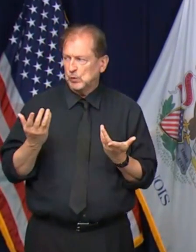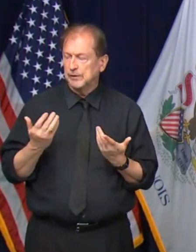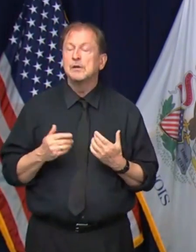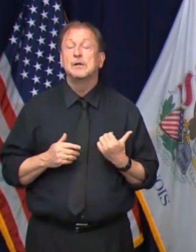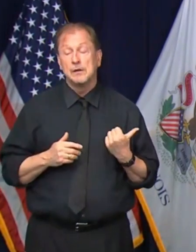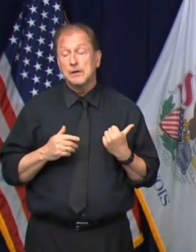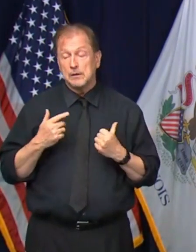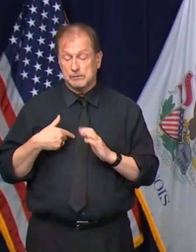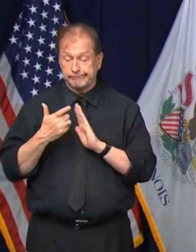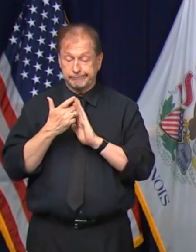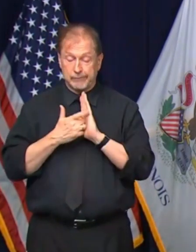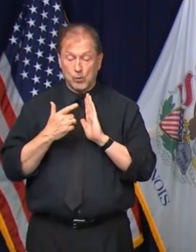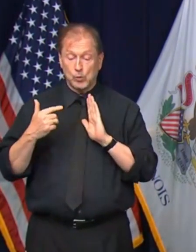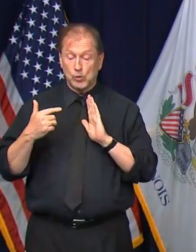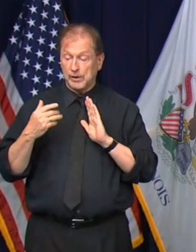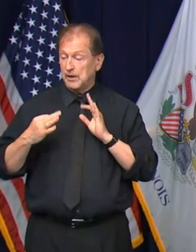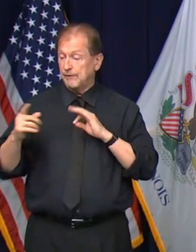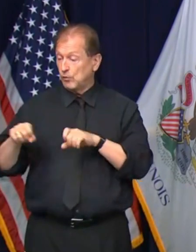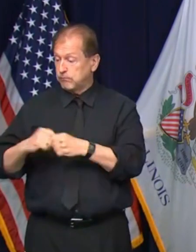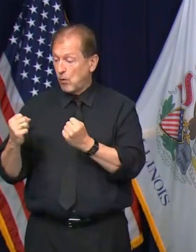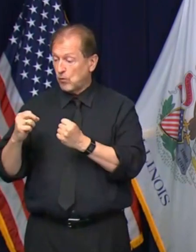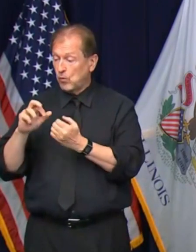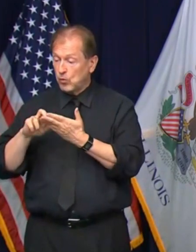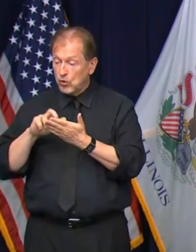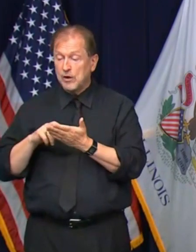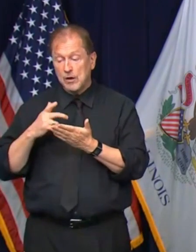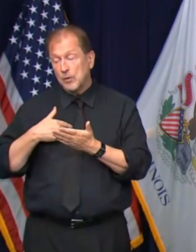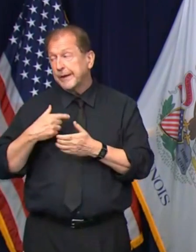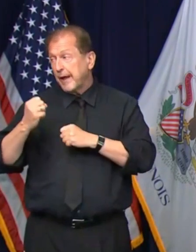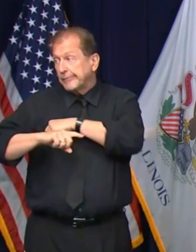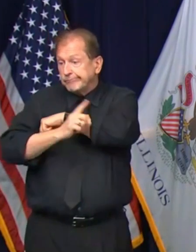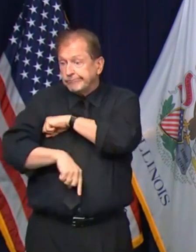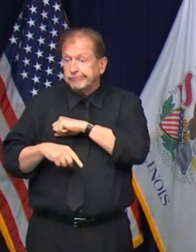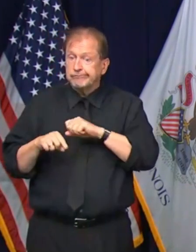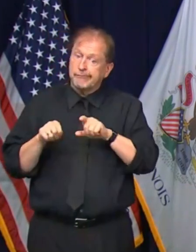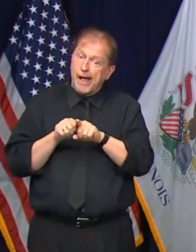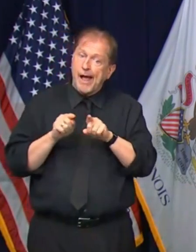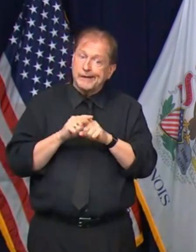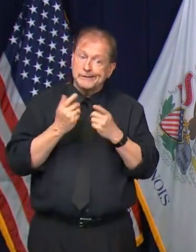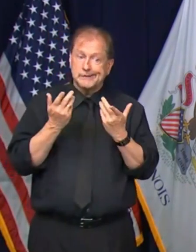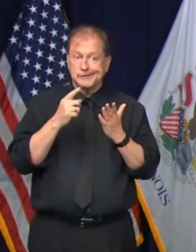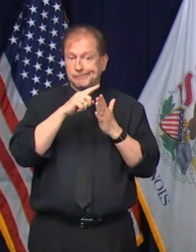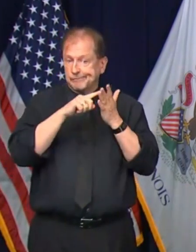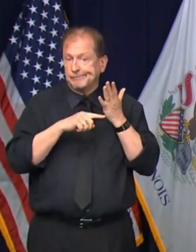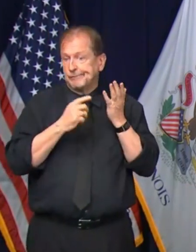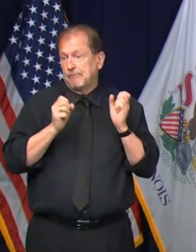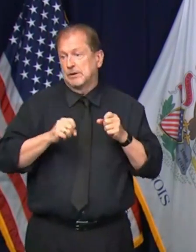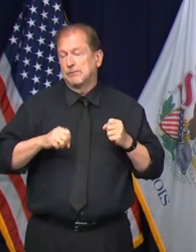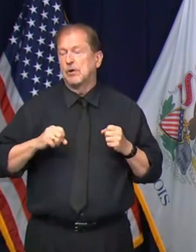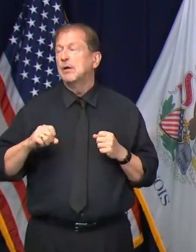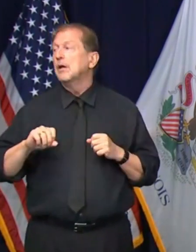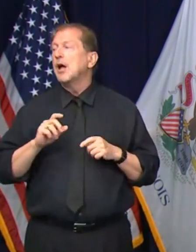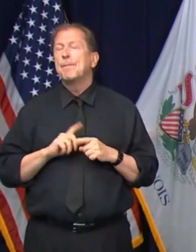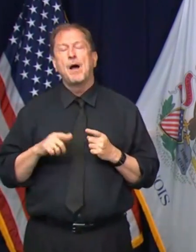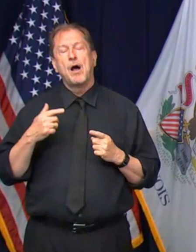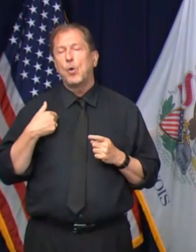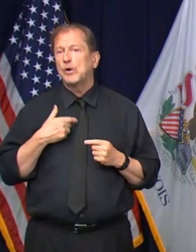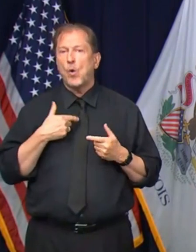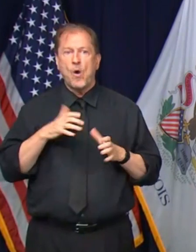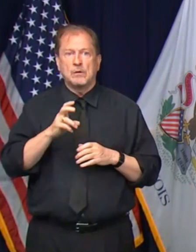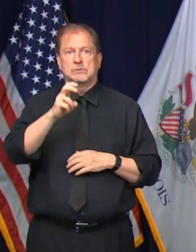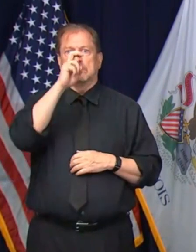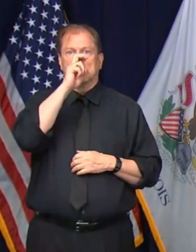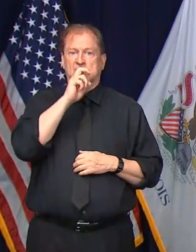we have or any rules that we may put forward going forward. But as you know, I talked about this, we've tried to avoid